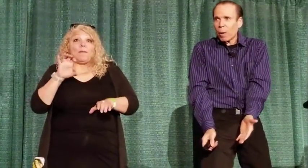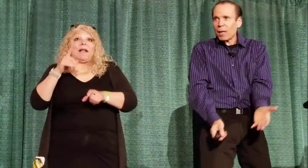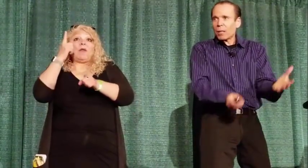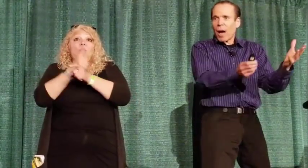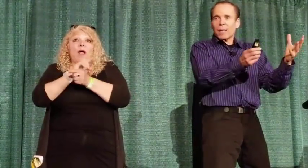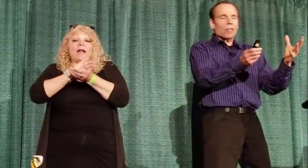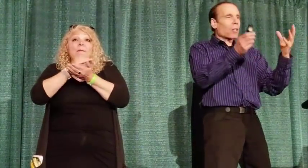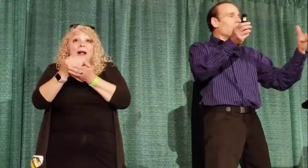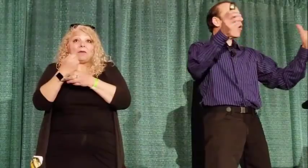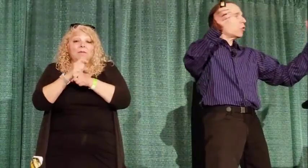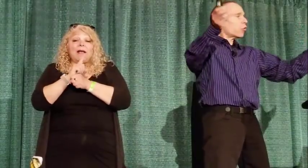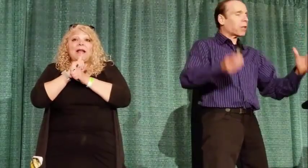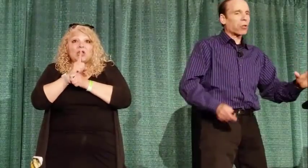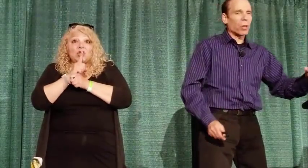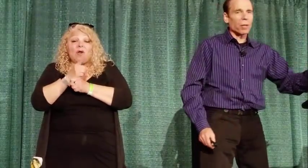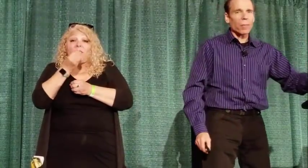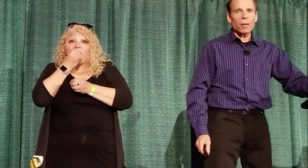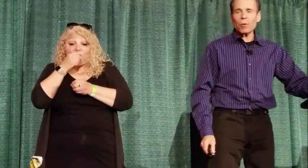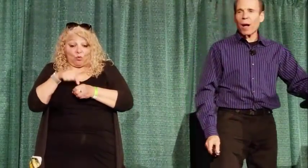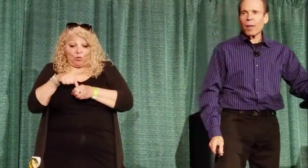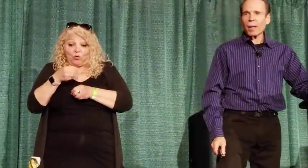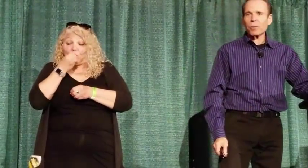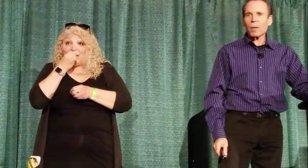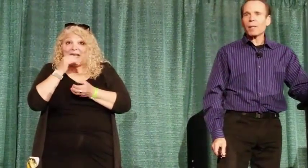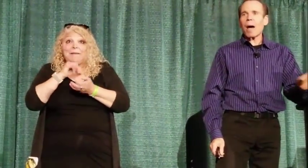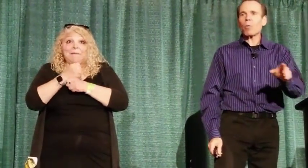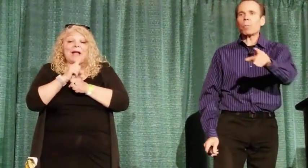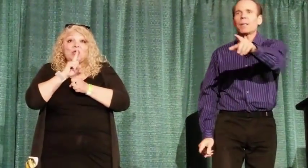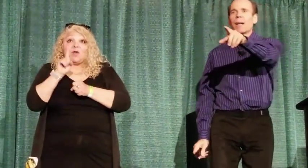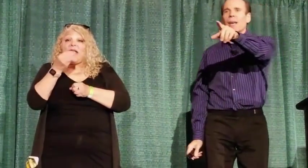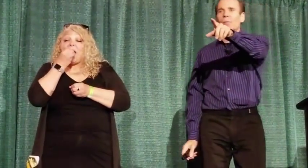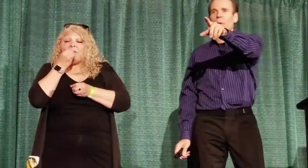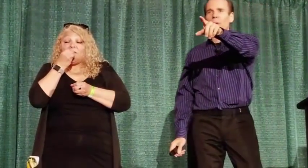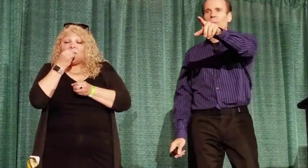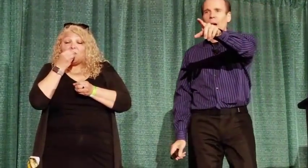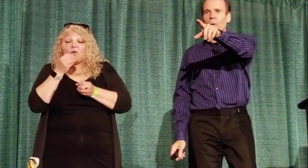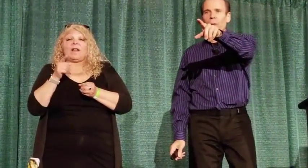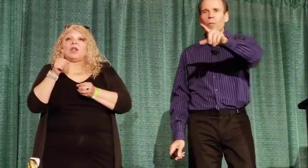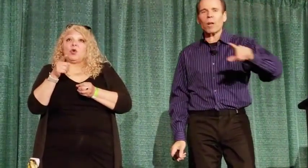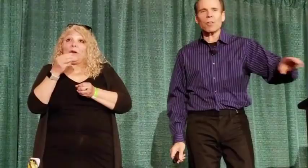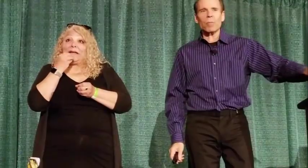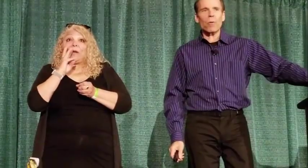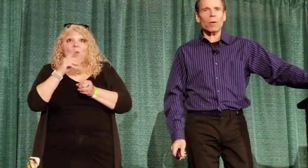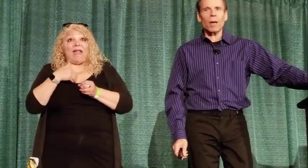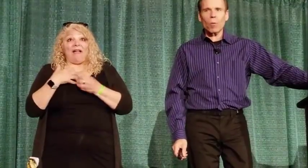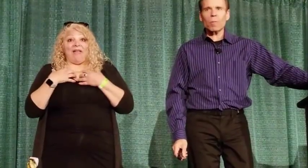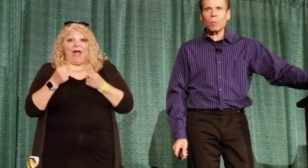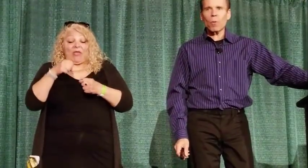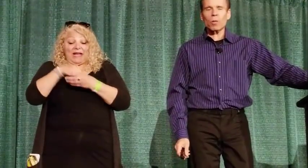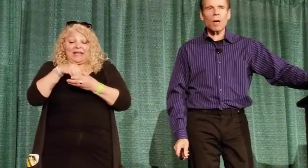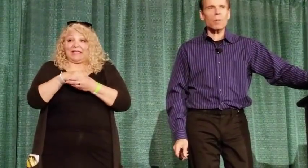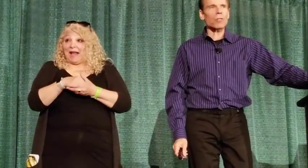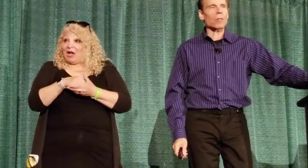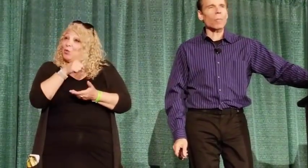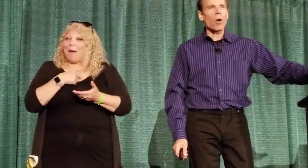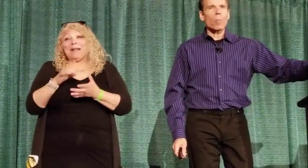amount, is by eating a diet that's giving you all the nutrients you need. Did you follow that? Now I'll repeat that again for you. I'll repeat what I said before, okay? You want me to repeat it one